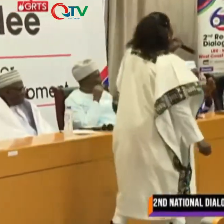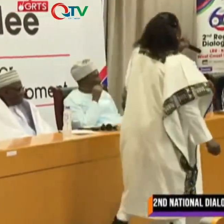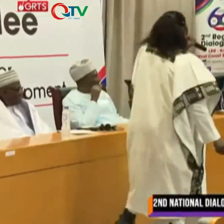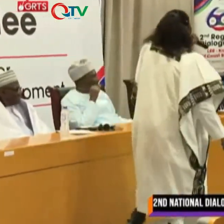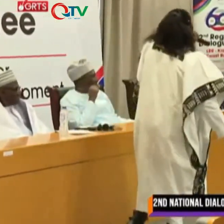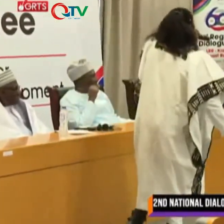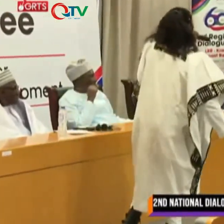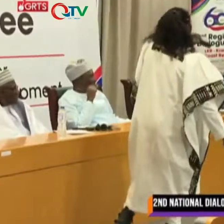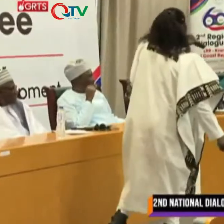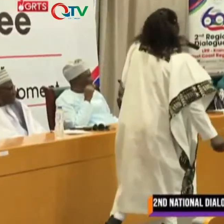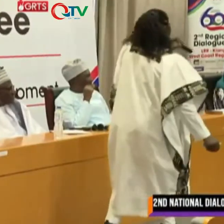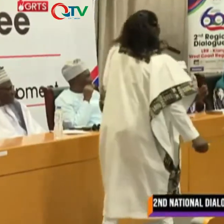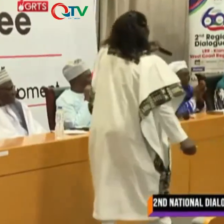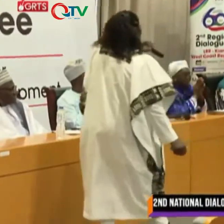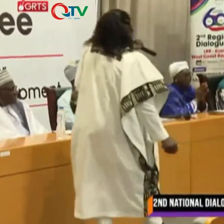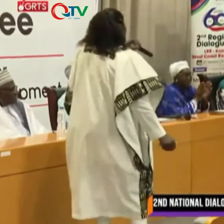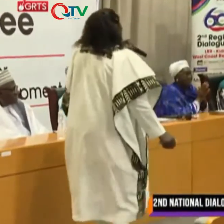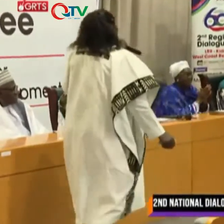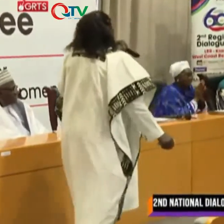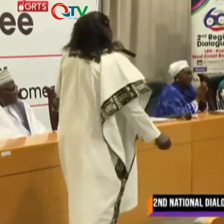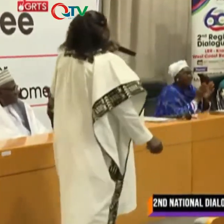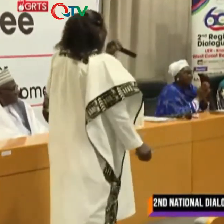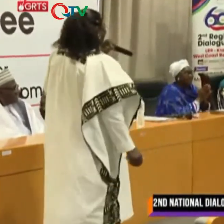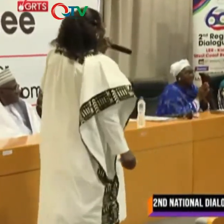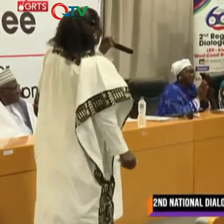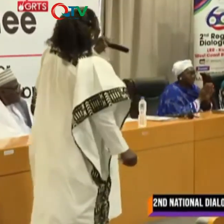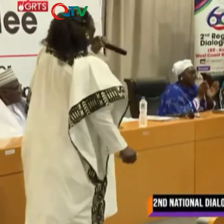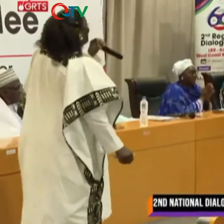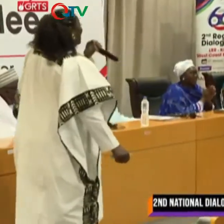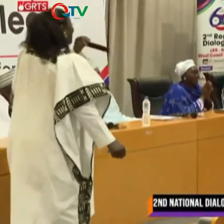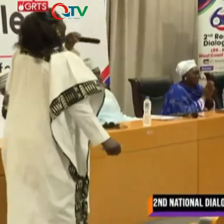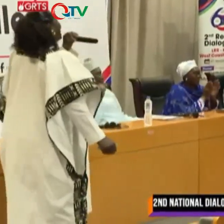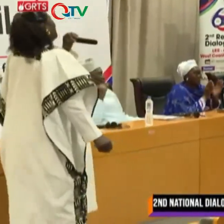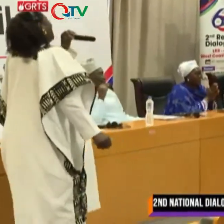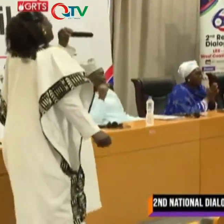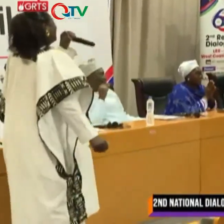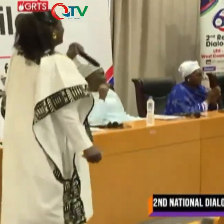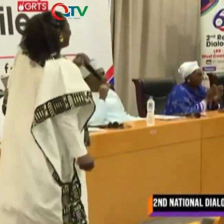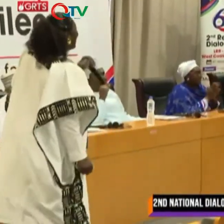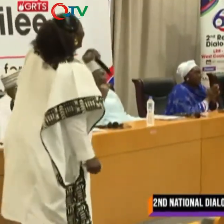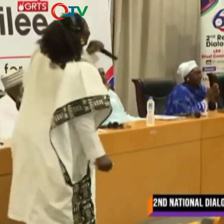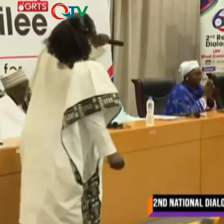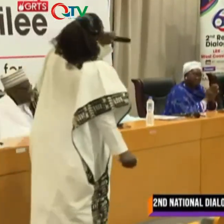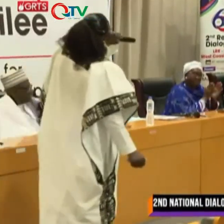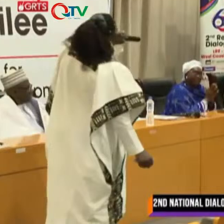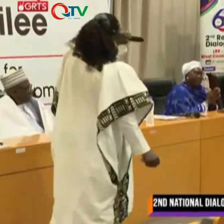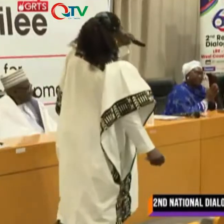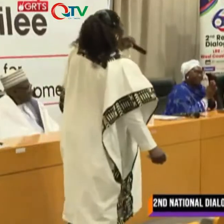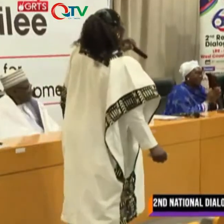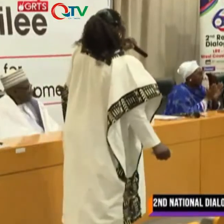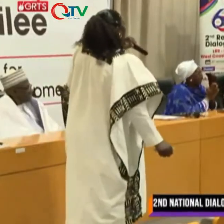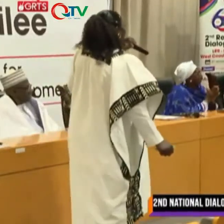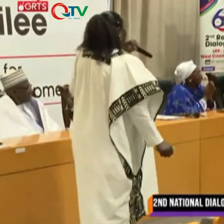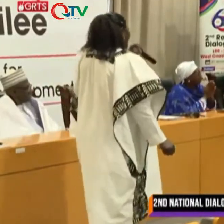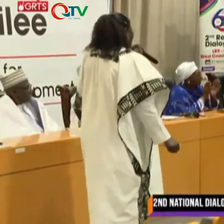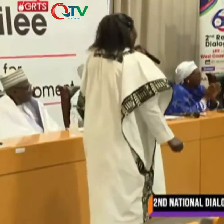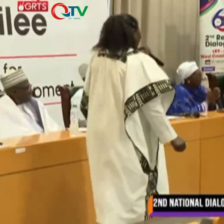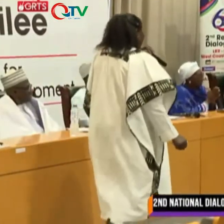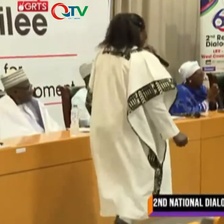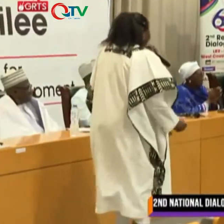yarafan kanu mikirine kamiya muna yarafan way